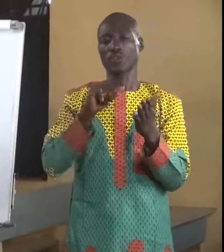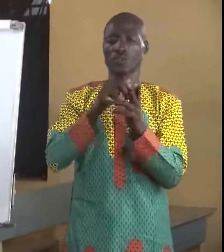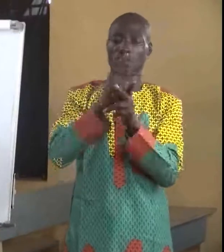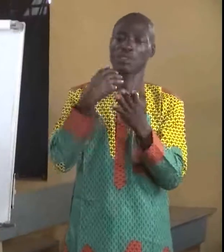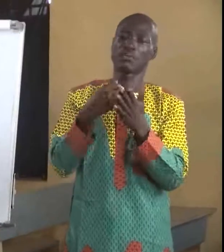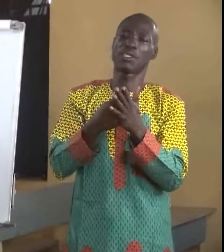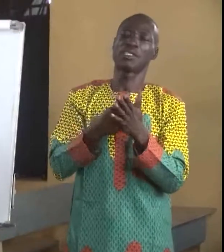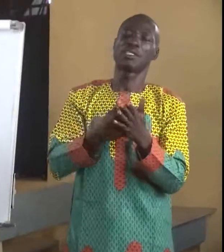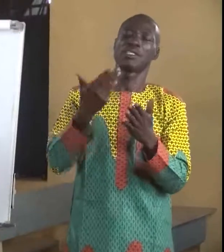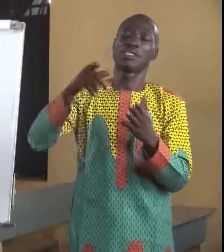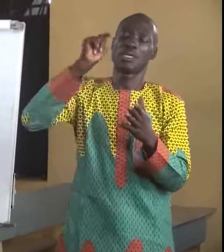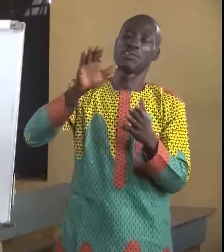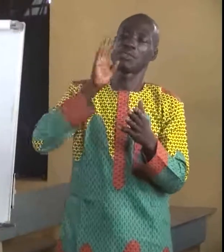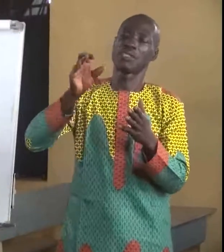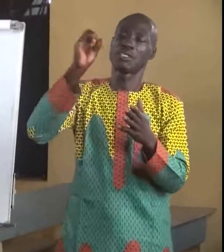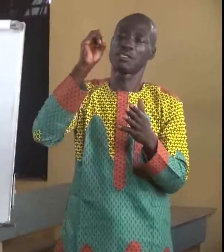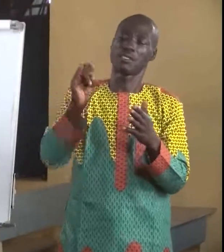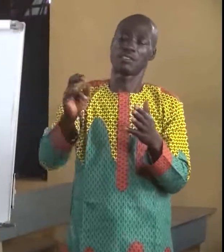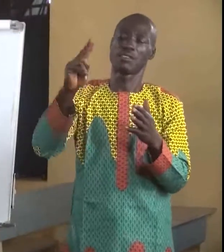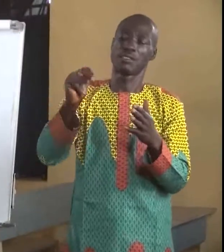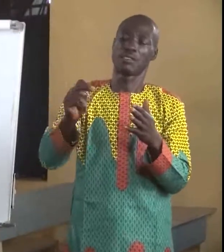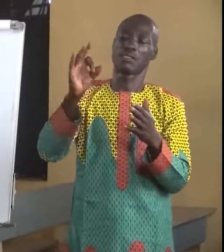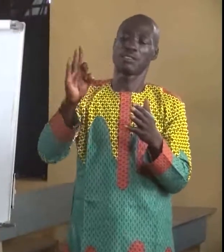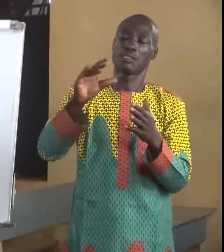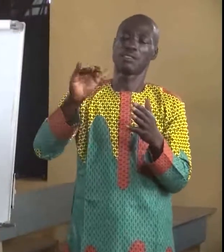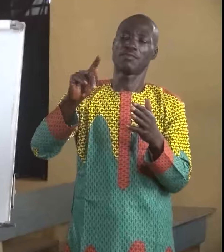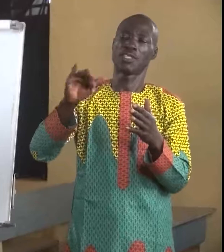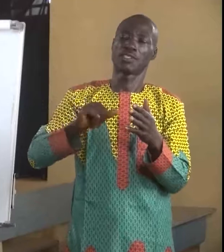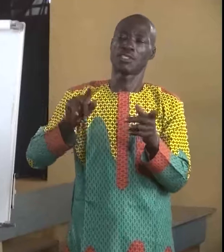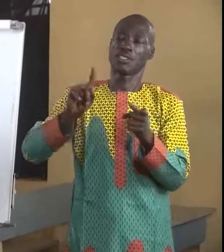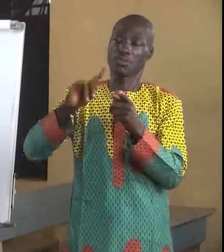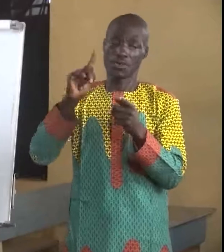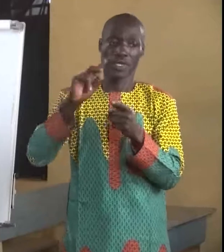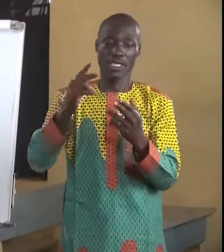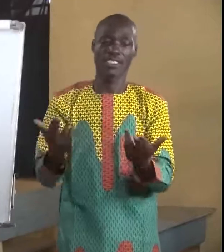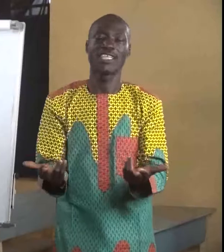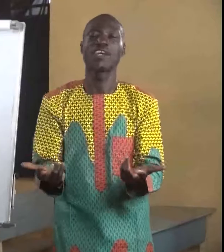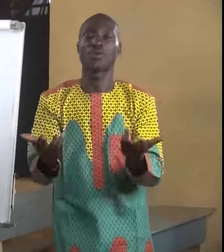available, then there must be inflation. But where the rise